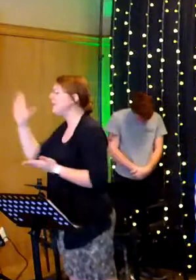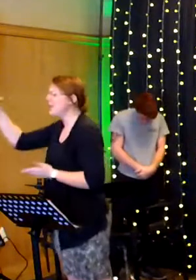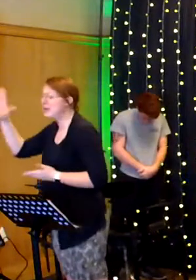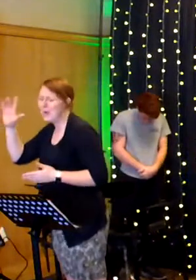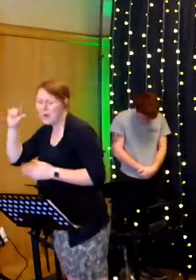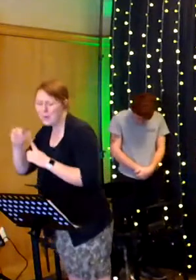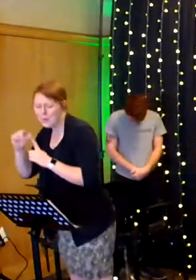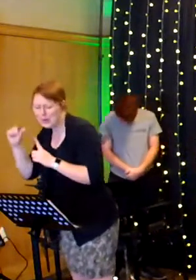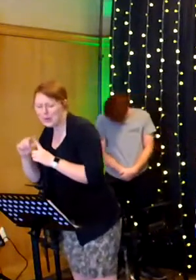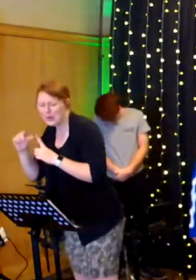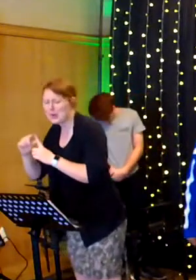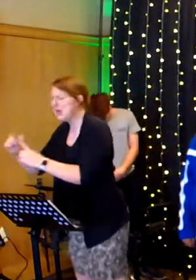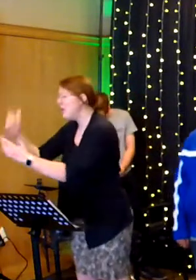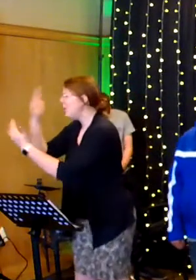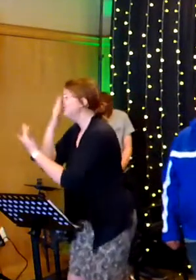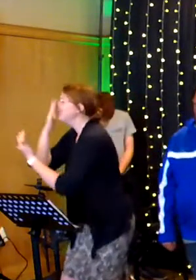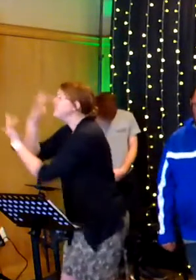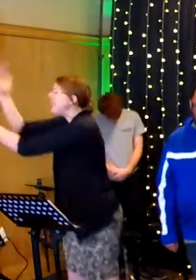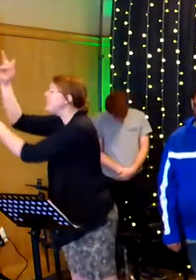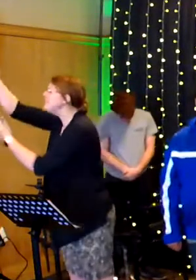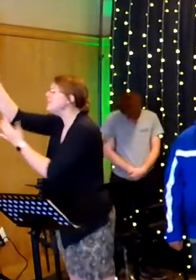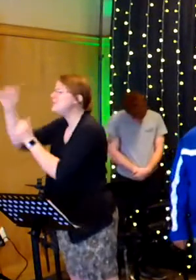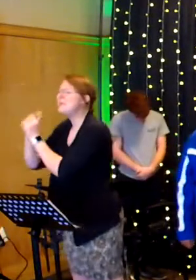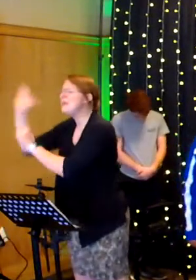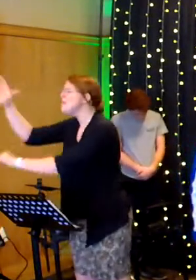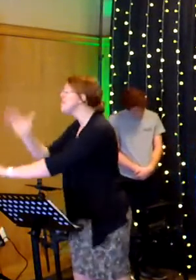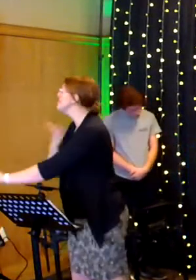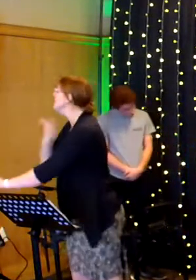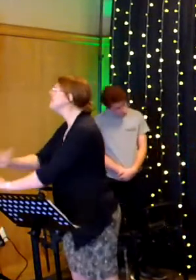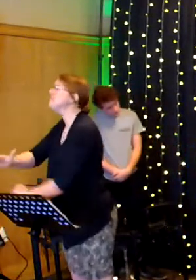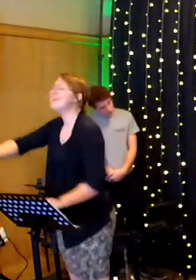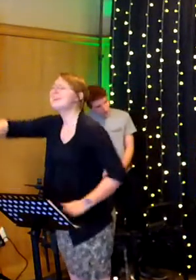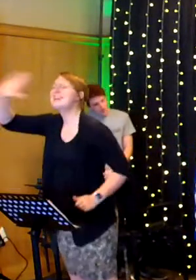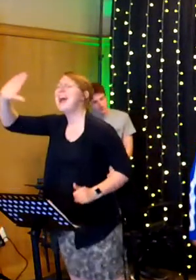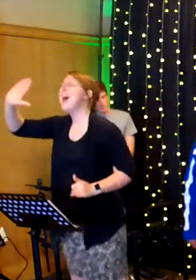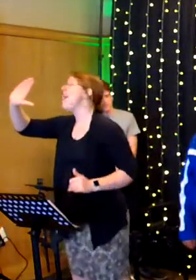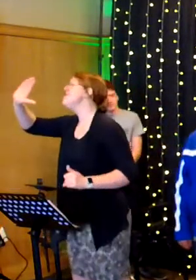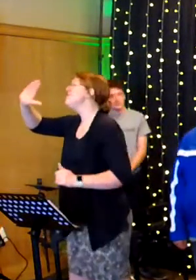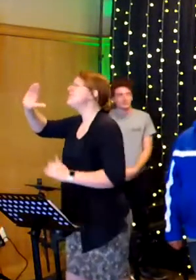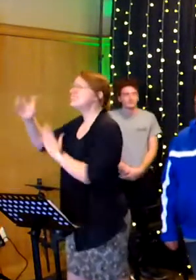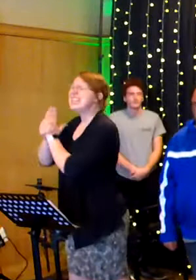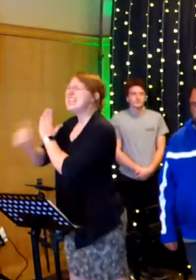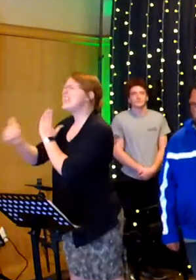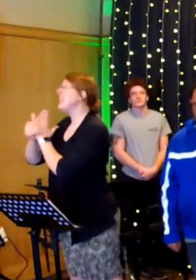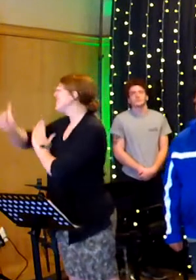you with your music, God, we just give our gifts to you.